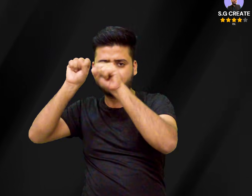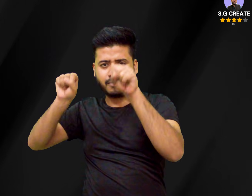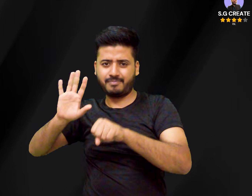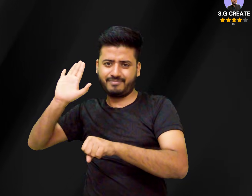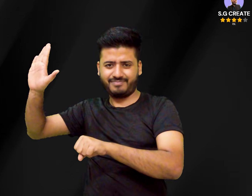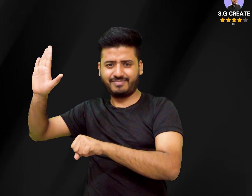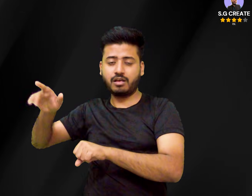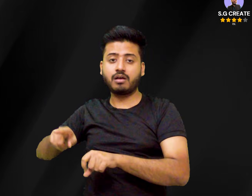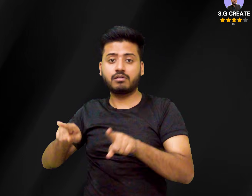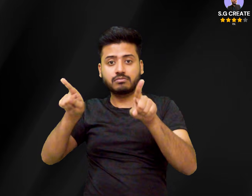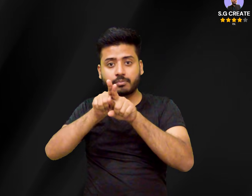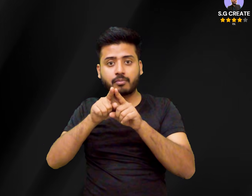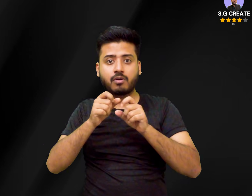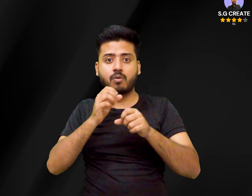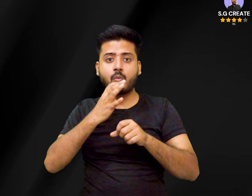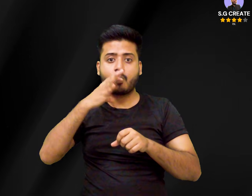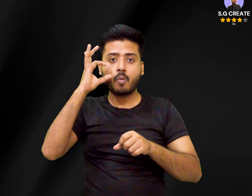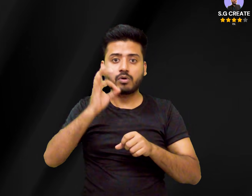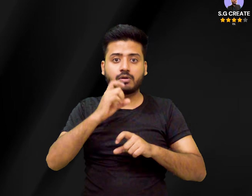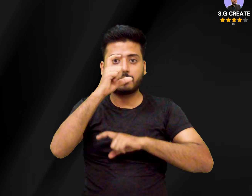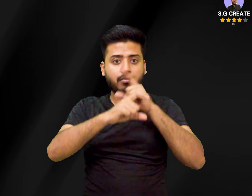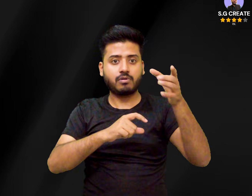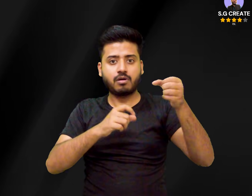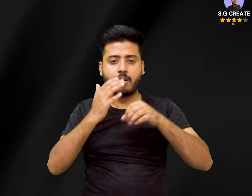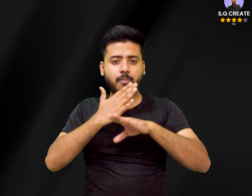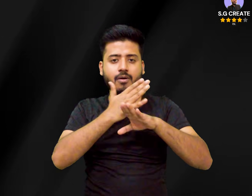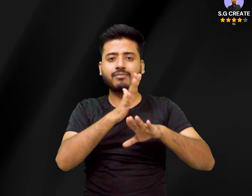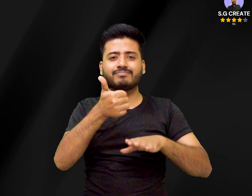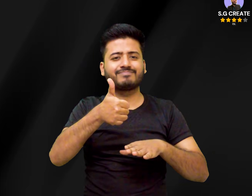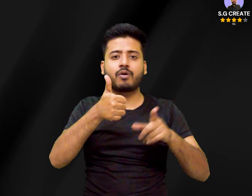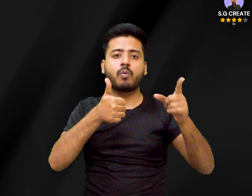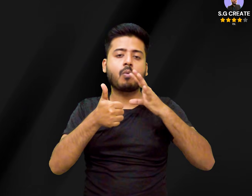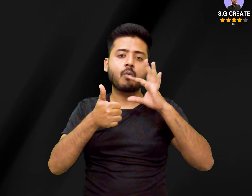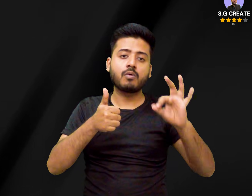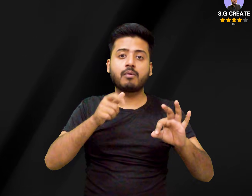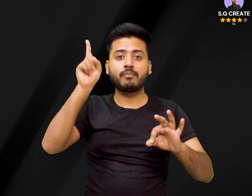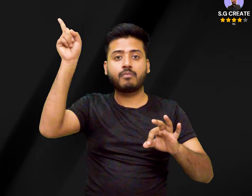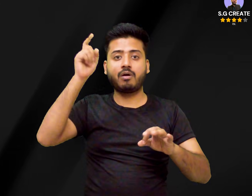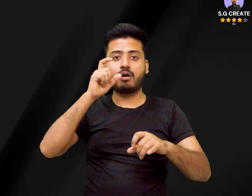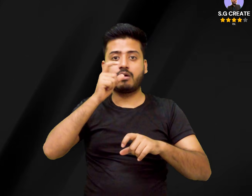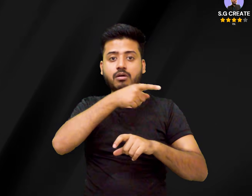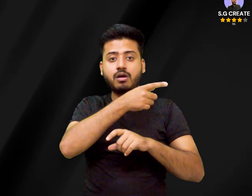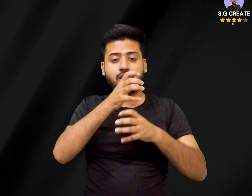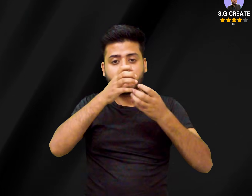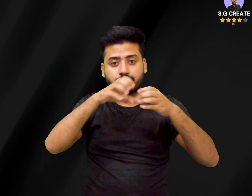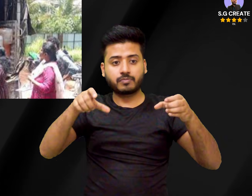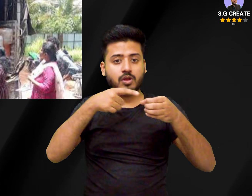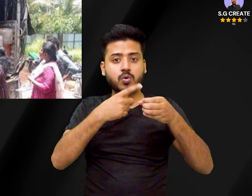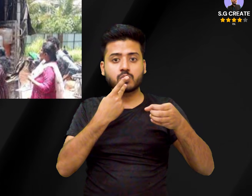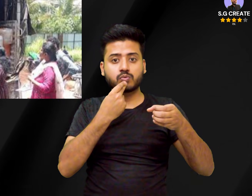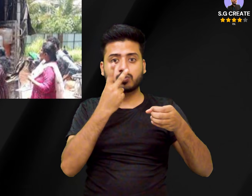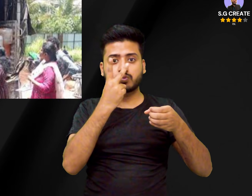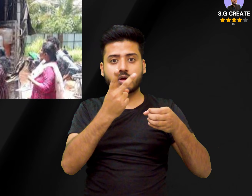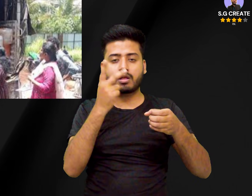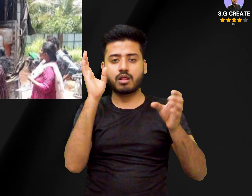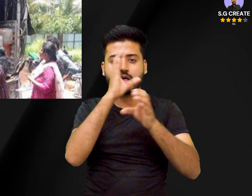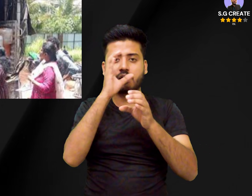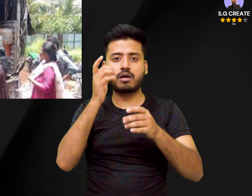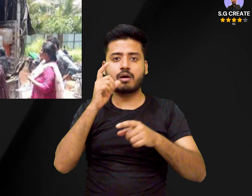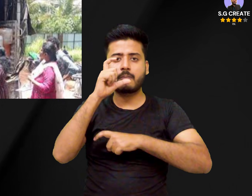oil has natural antifungal and antibacterial properties that can help soothe an itchy, dry, or flaky scalp. It helps